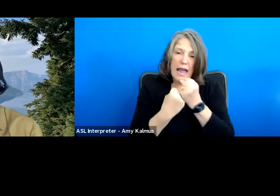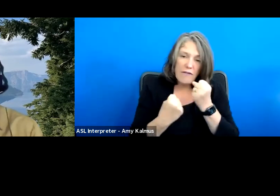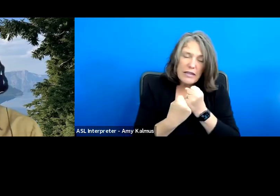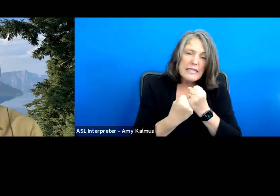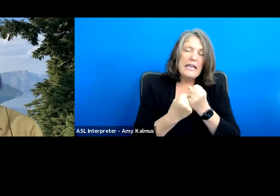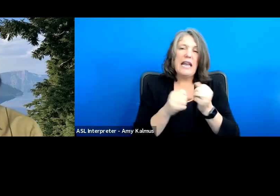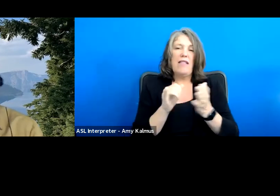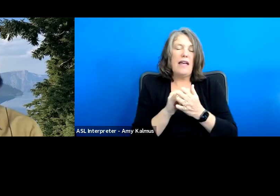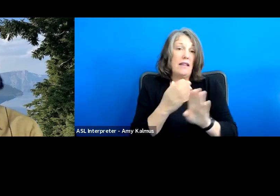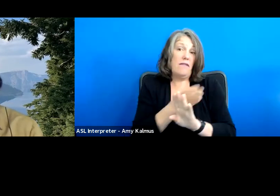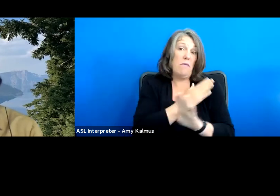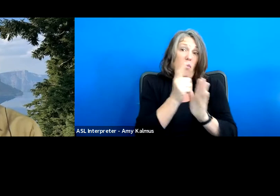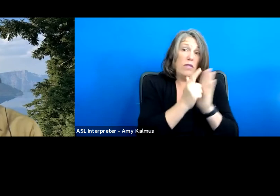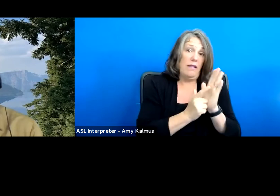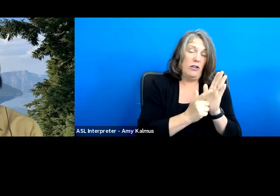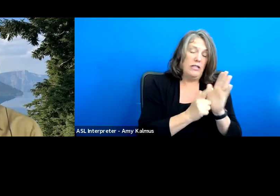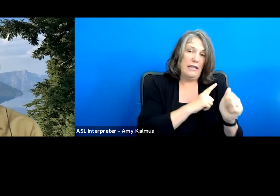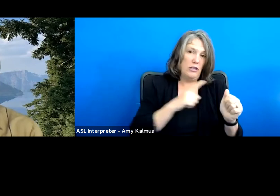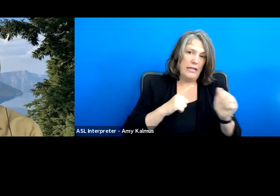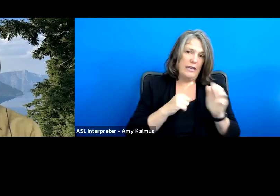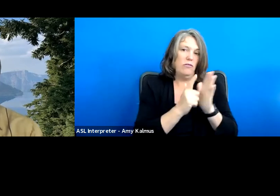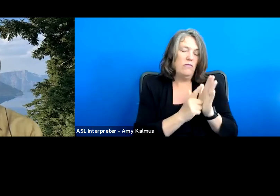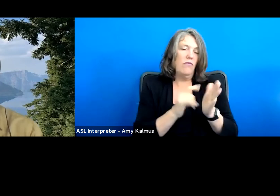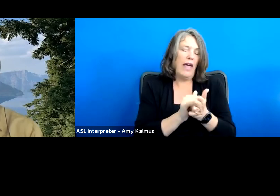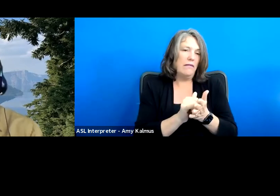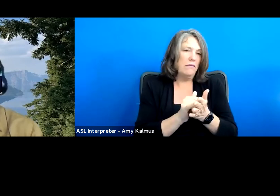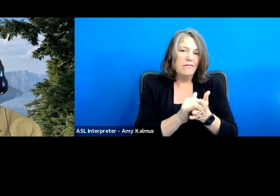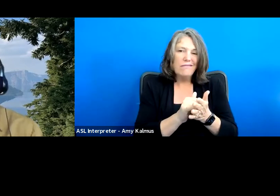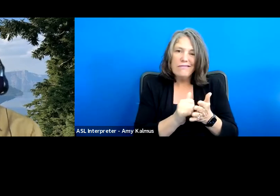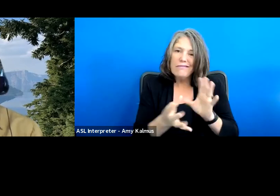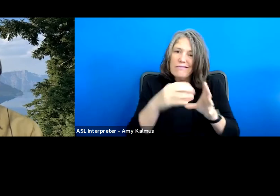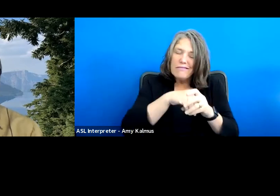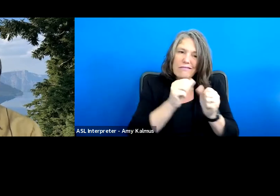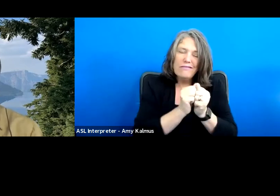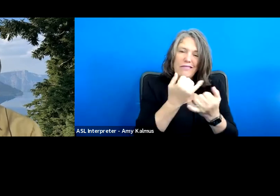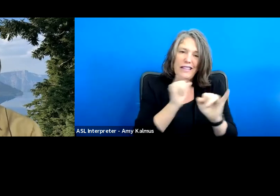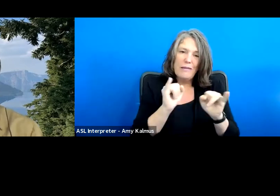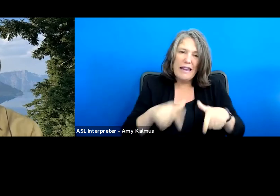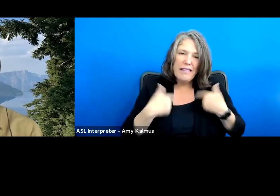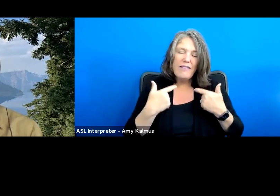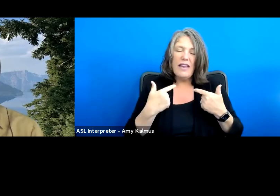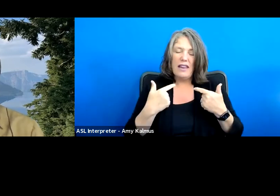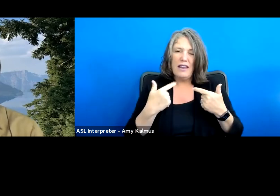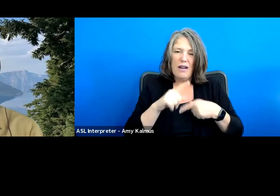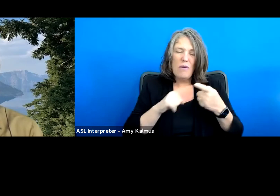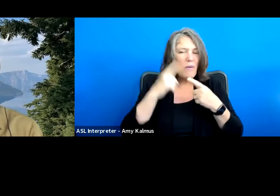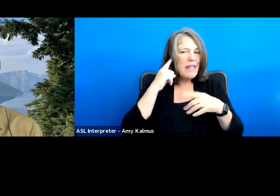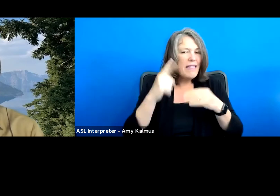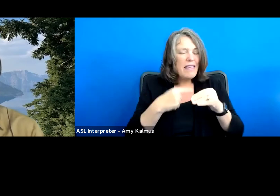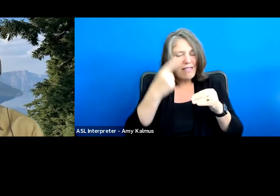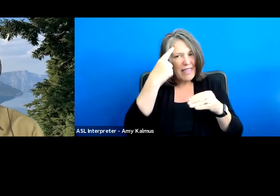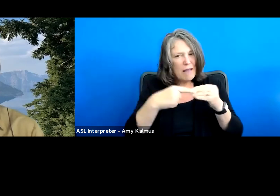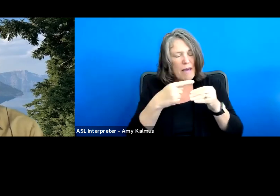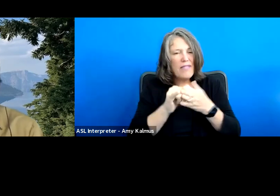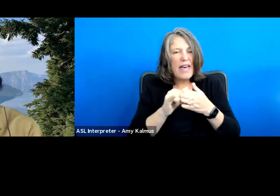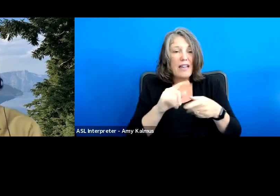that's even before the legislation that went into the independent living movement, when we think about that, once,